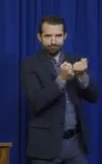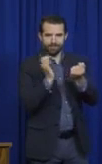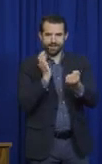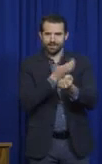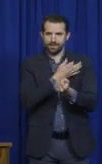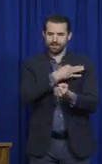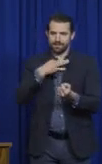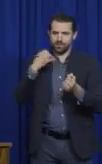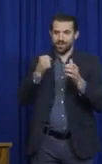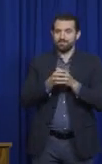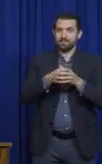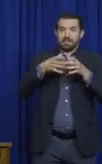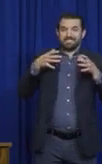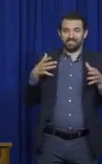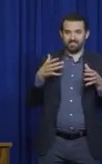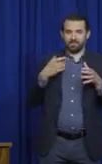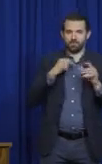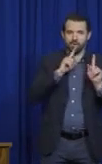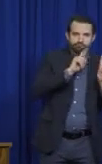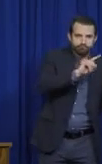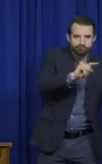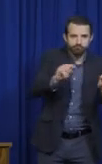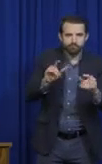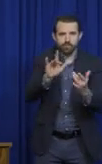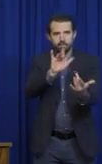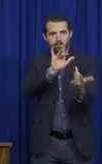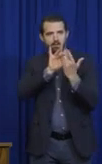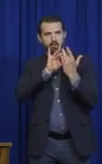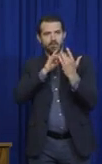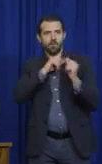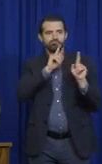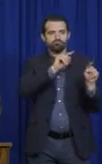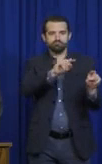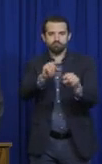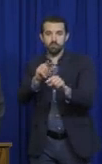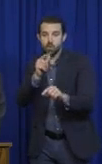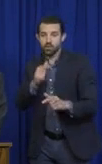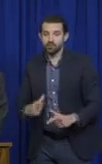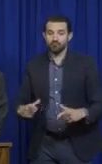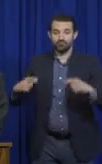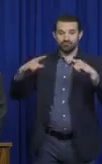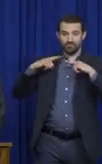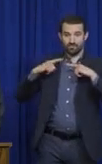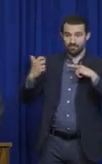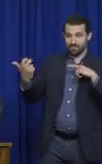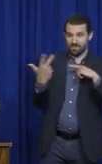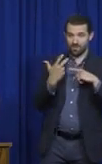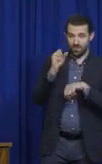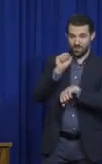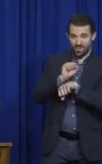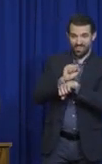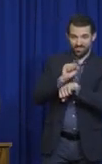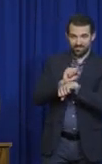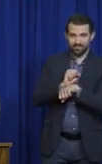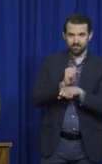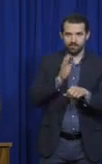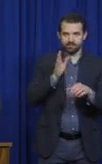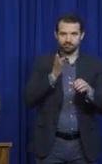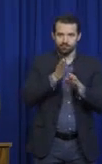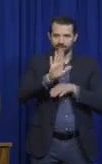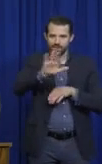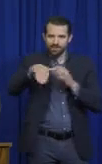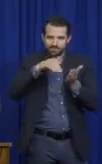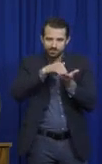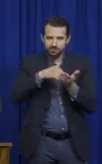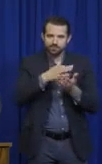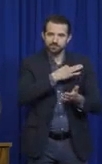us. And we've also brought back retirees. Additionally, we've trained career center staff to do password